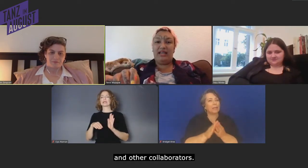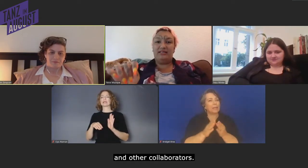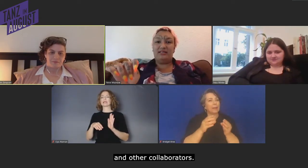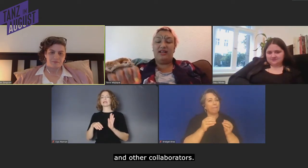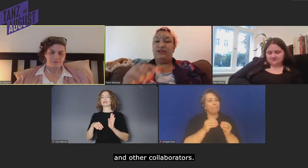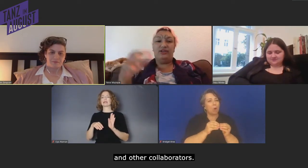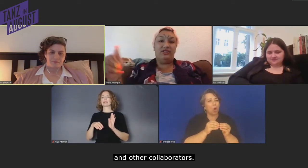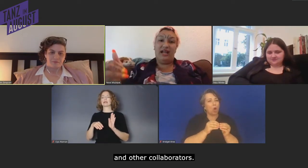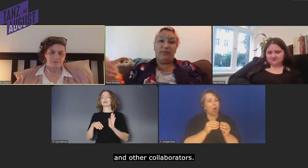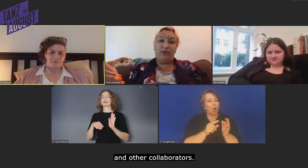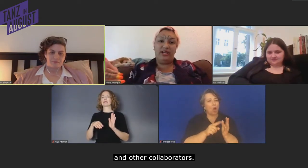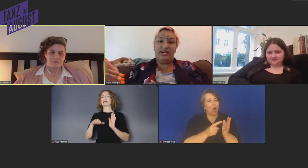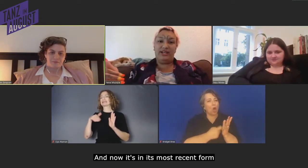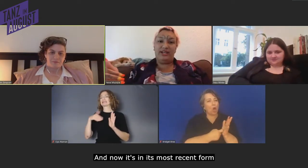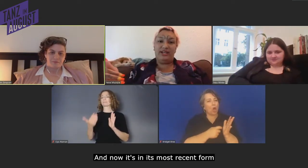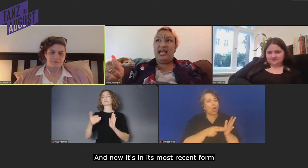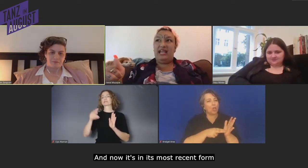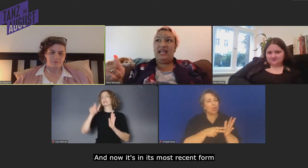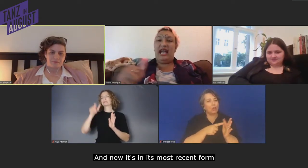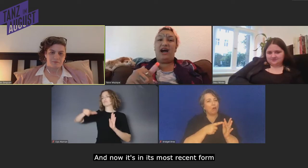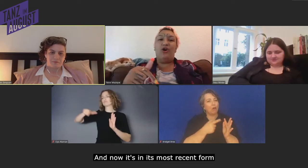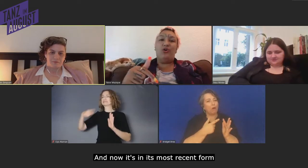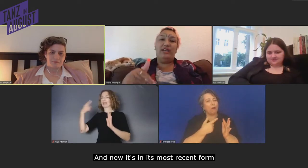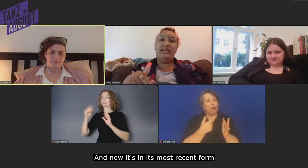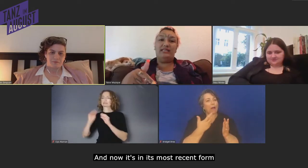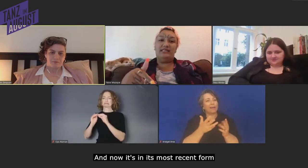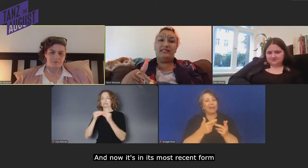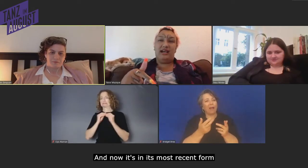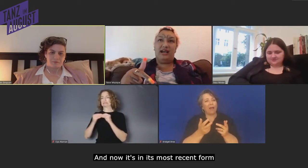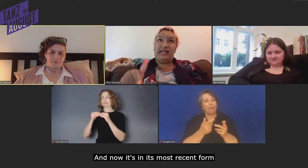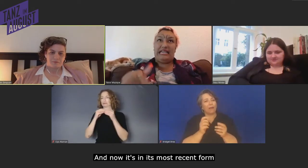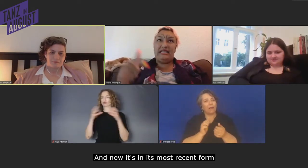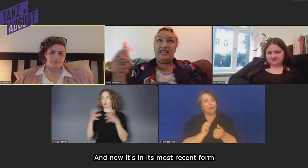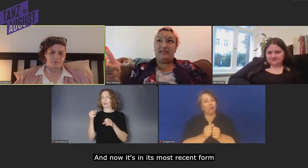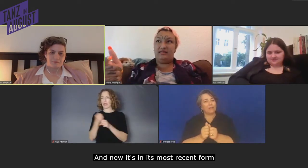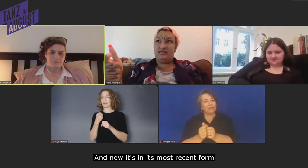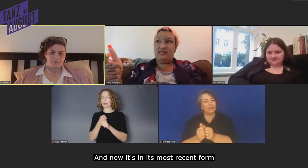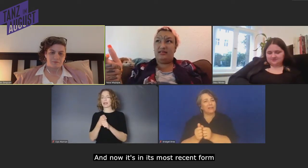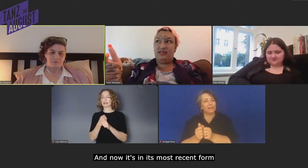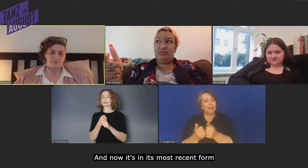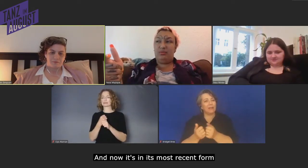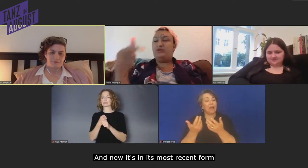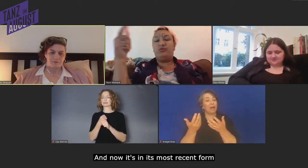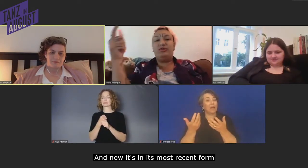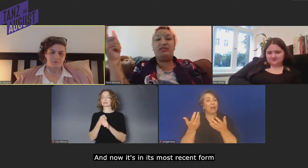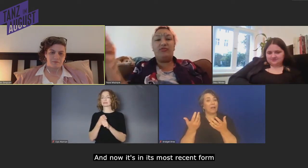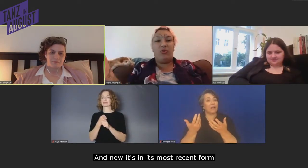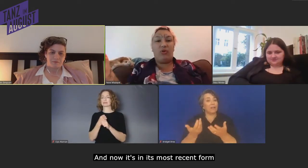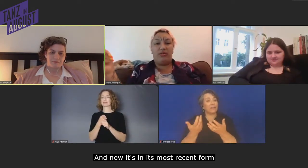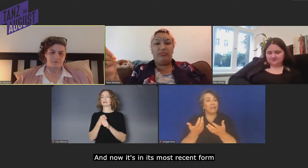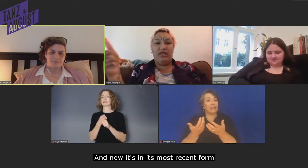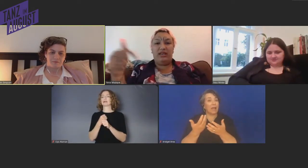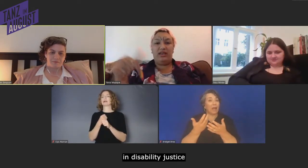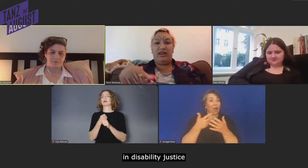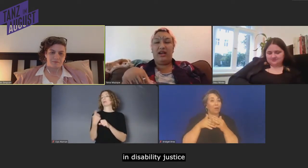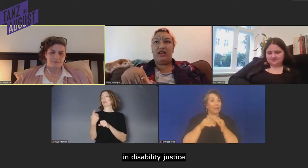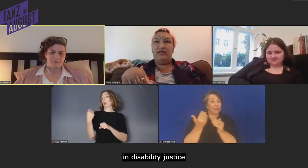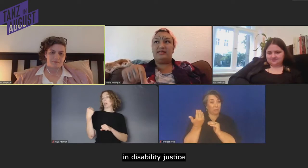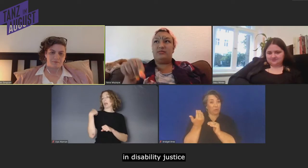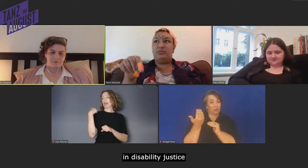and other collaborators, and now is in its most recent form